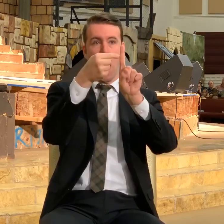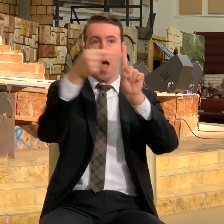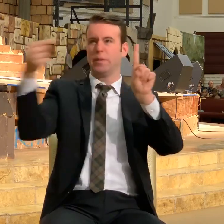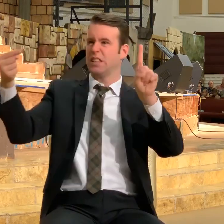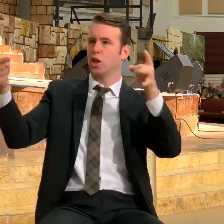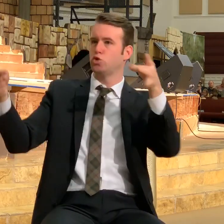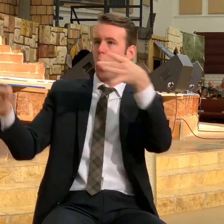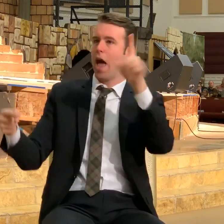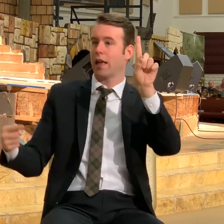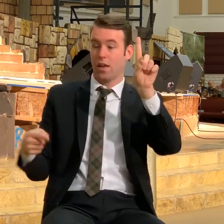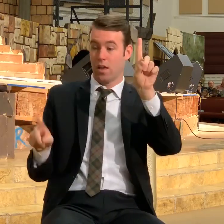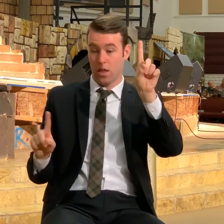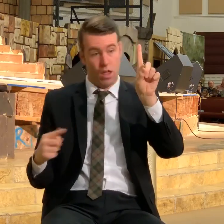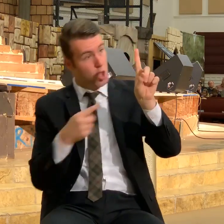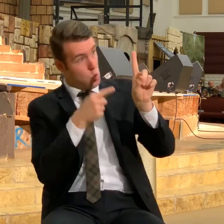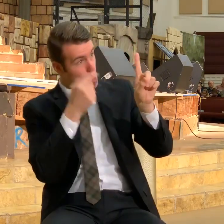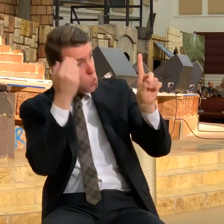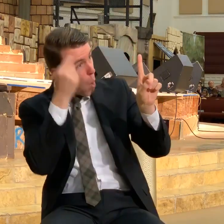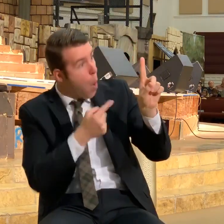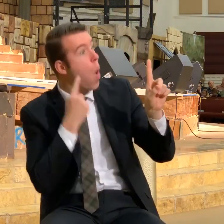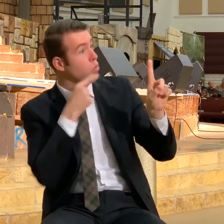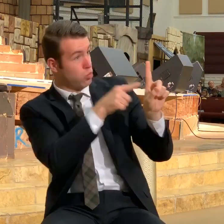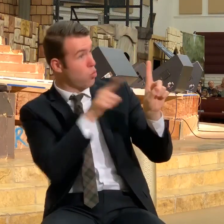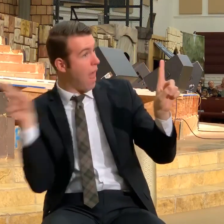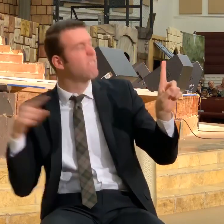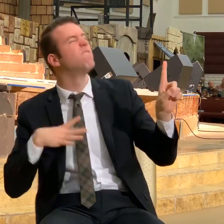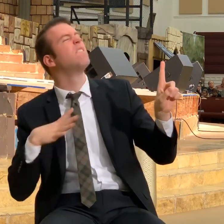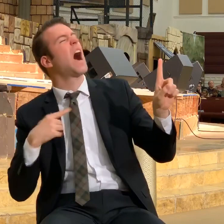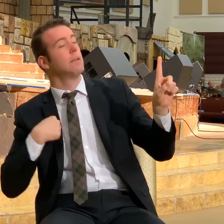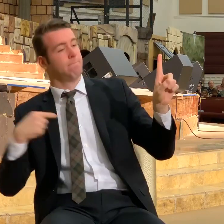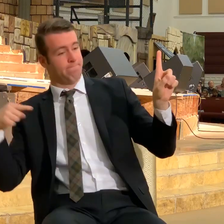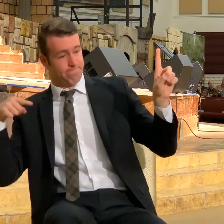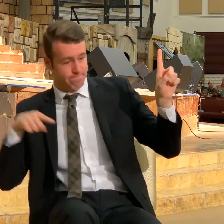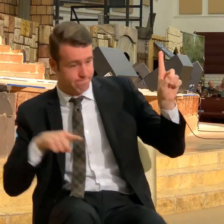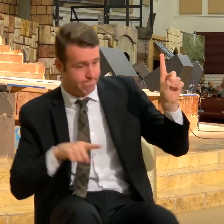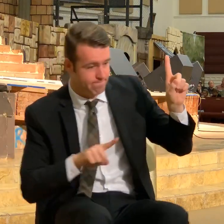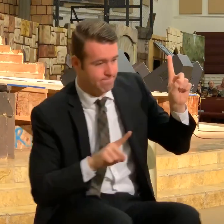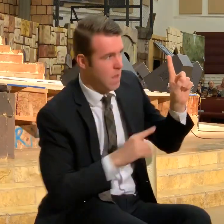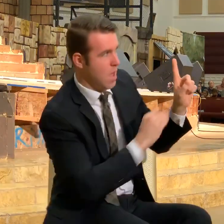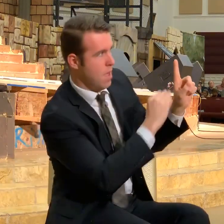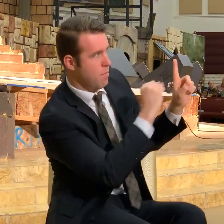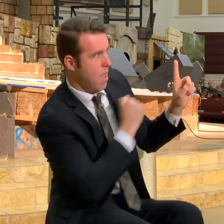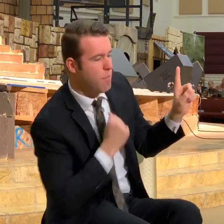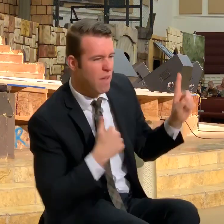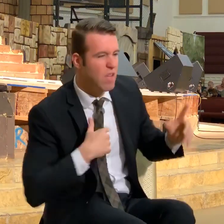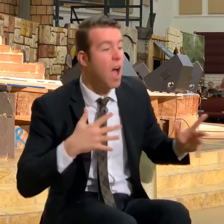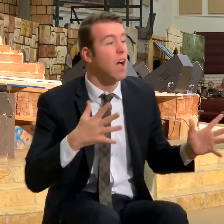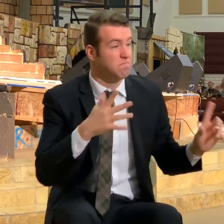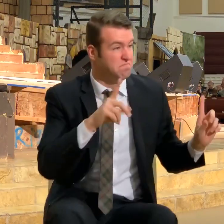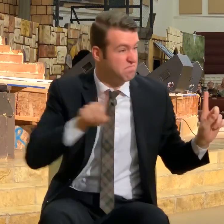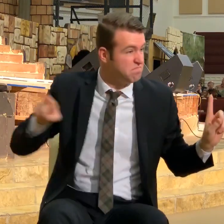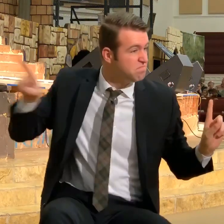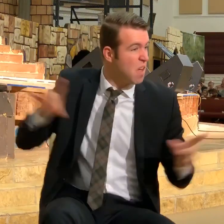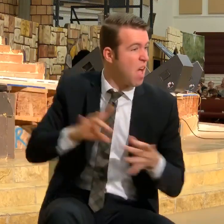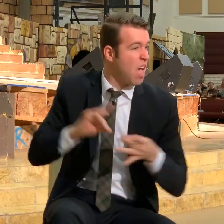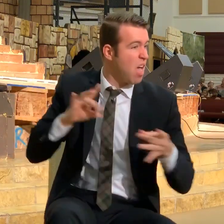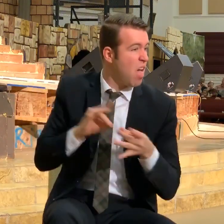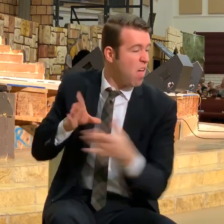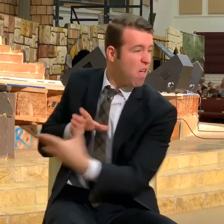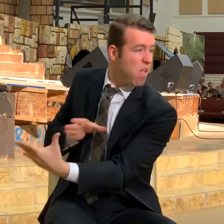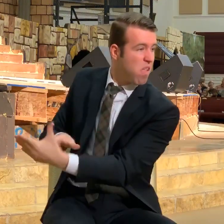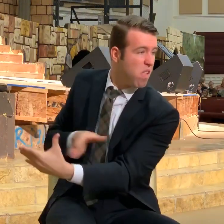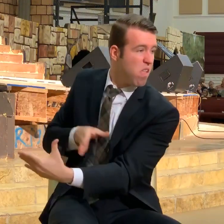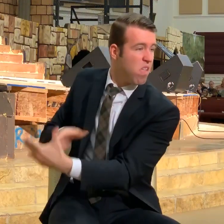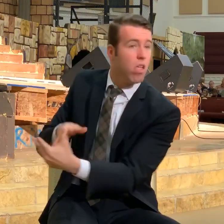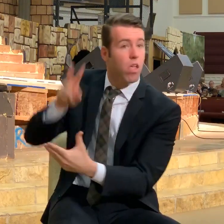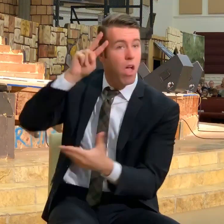party parasites, that were living off of the wealth of the rich so that they could taste the sweet